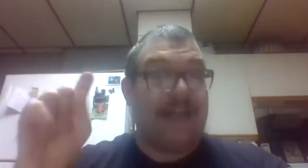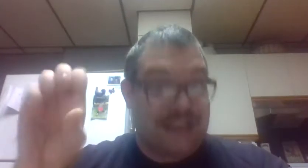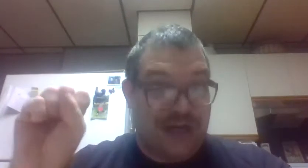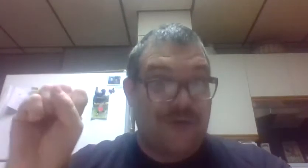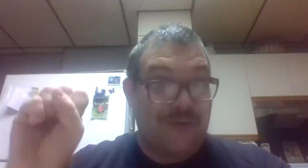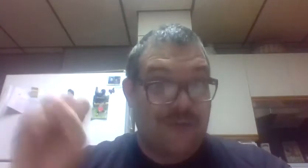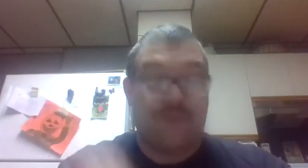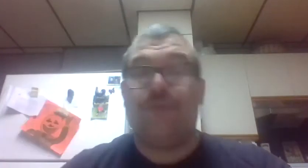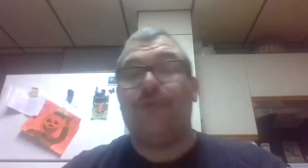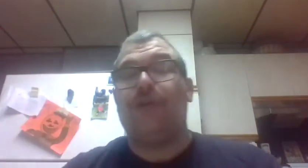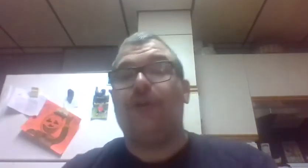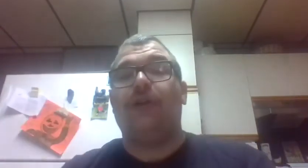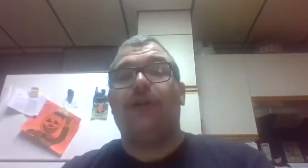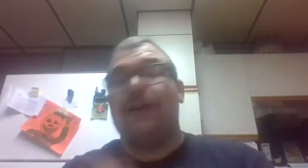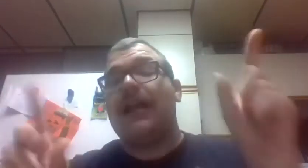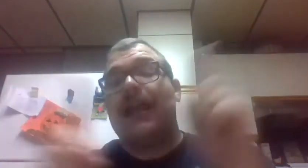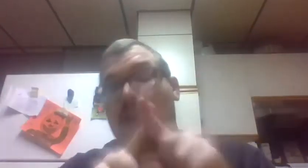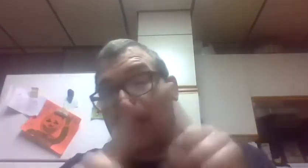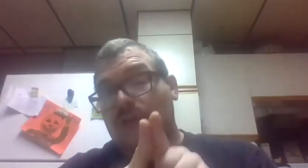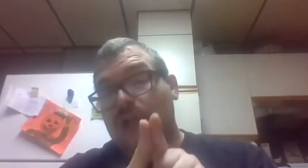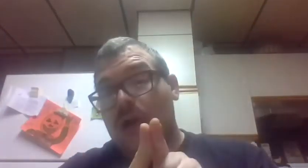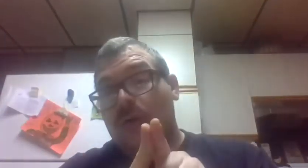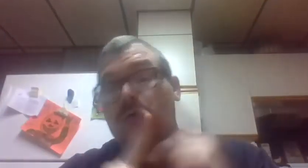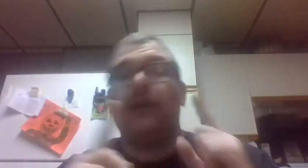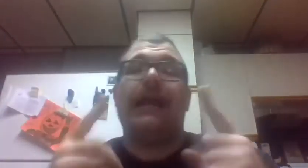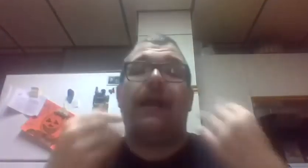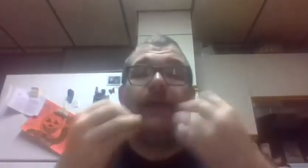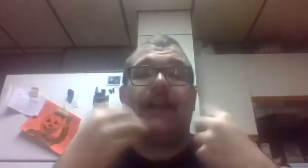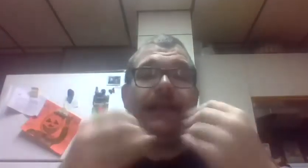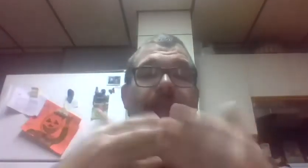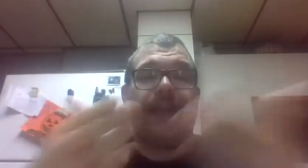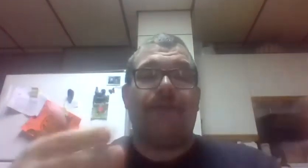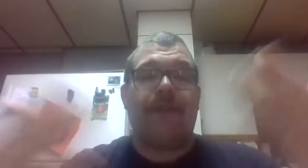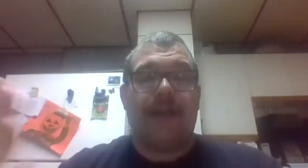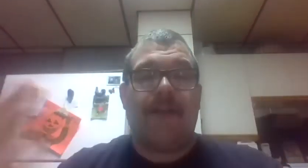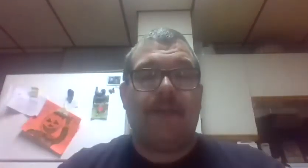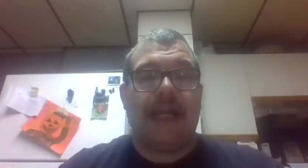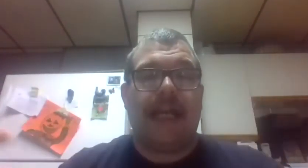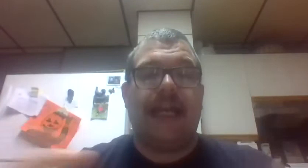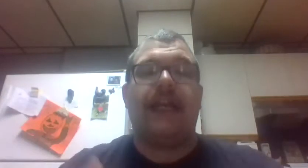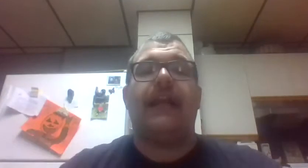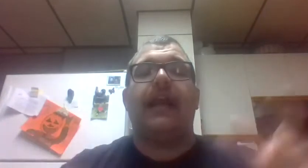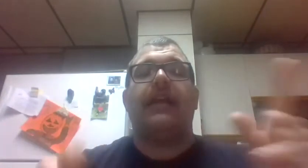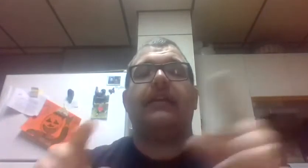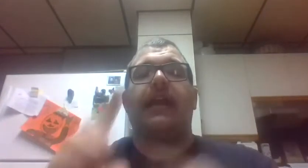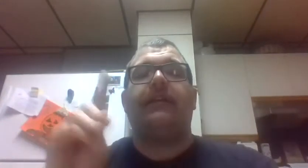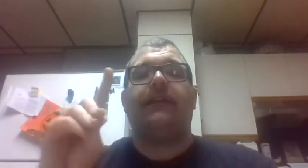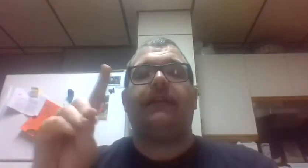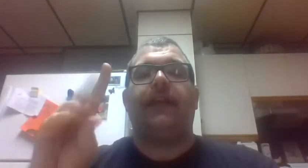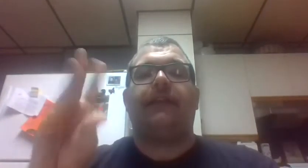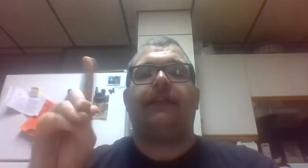TV show. And also, I want to thank you for everybody. And G